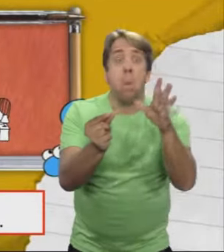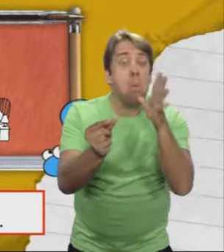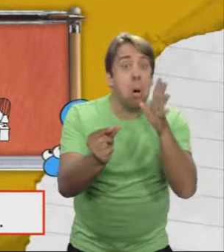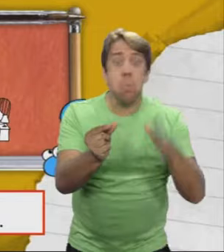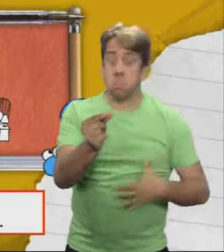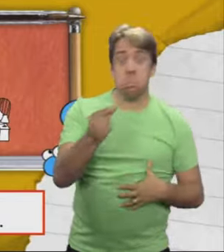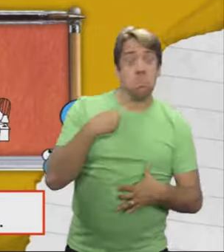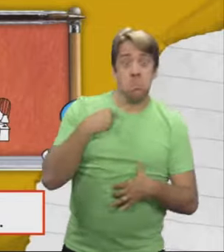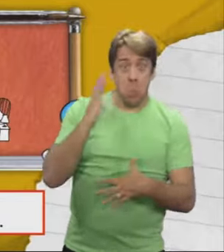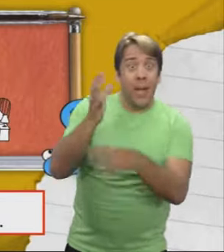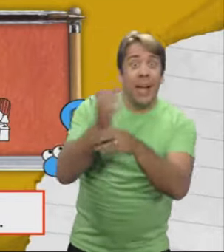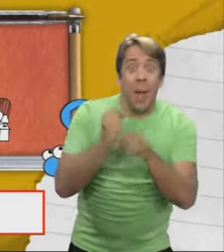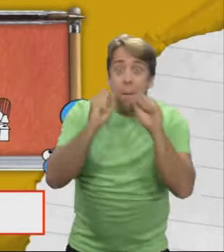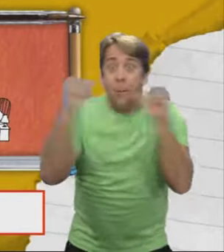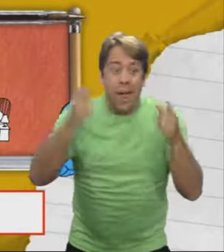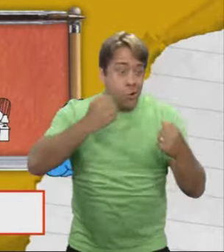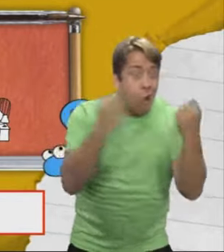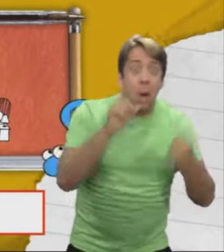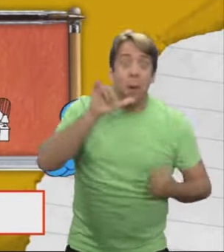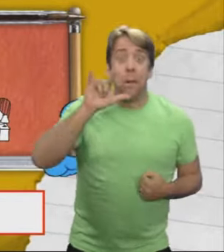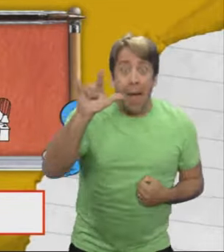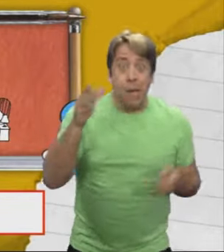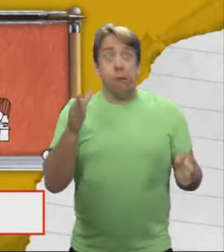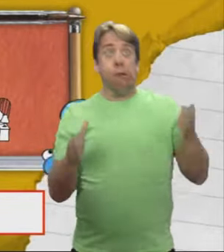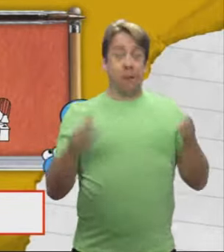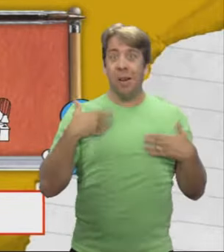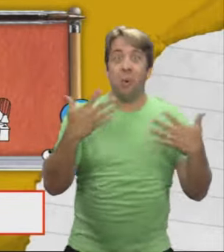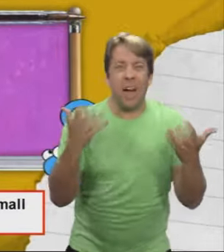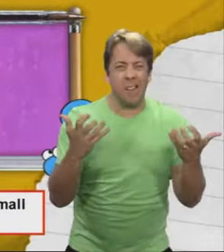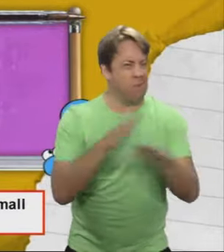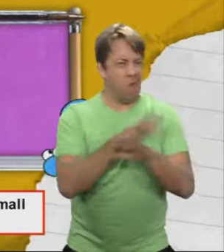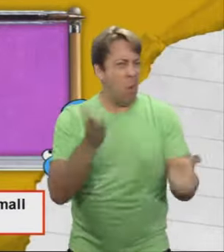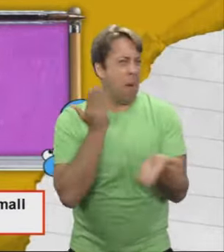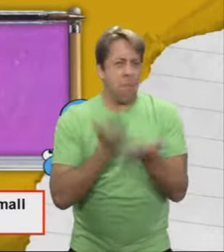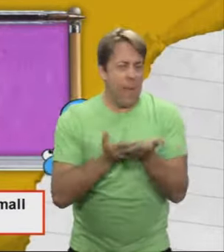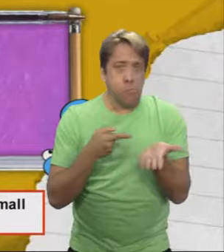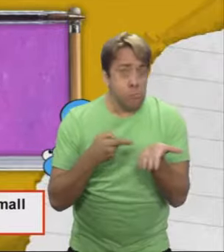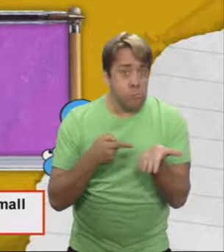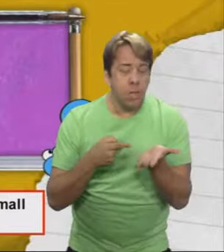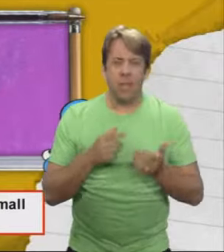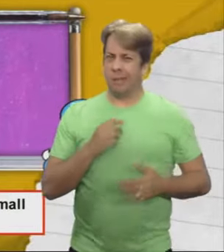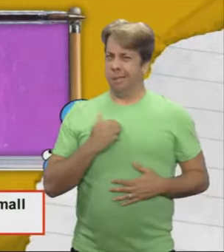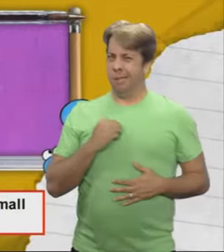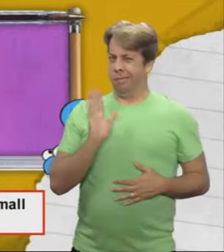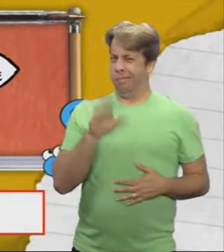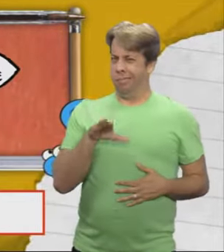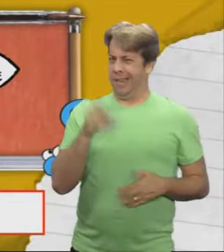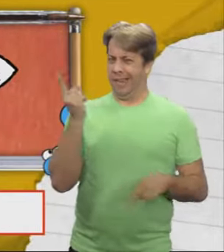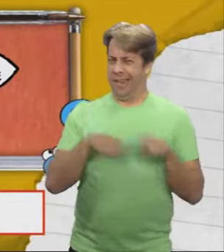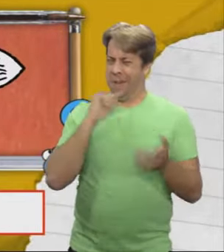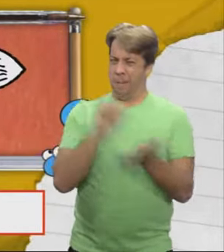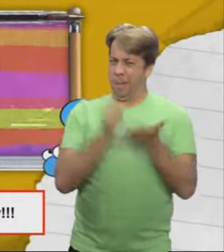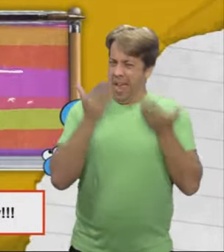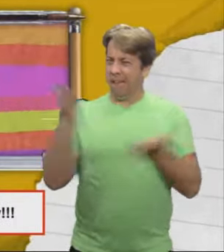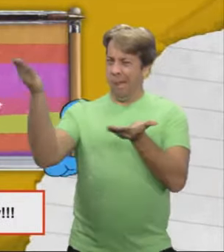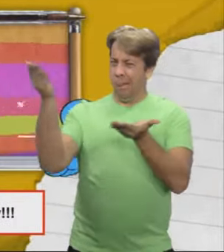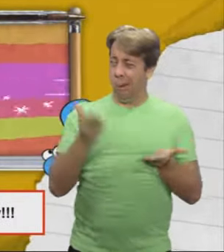mum, will the Tooth Fairy bring toys instead of a coin? I think the Tooth Fairy is too small to carry toys, but maybe you could